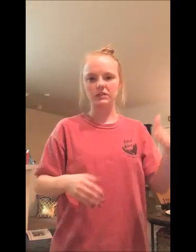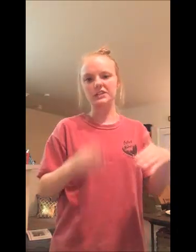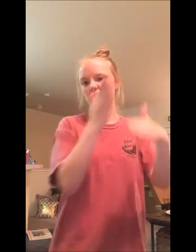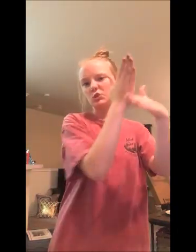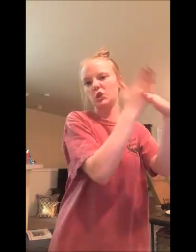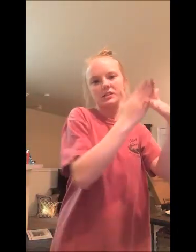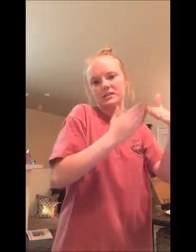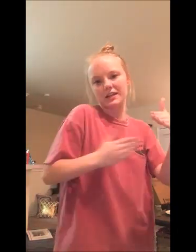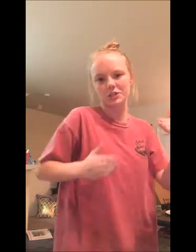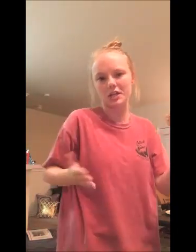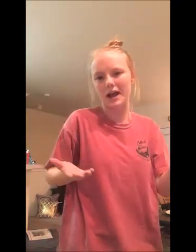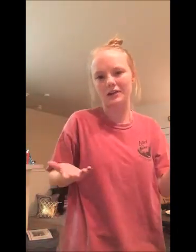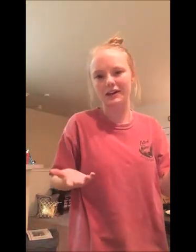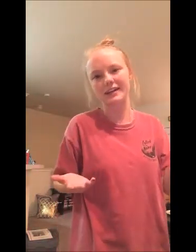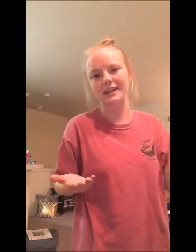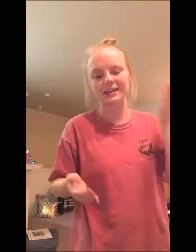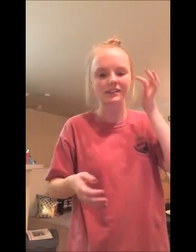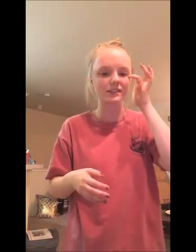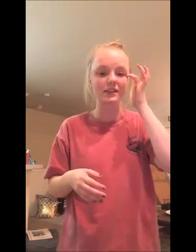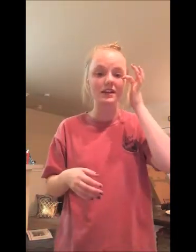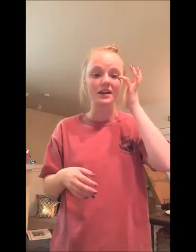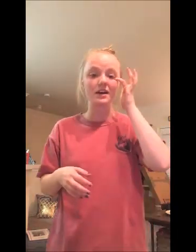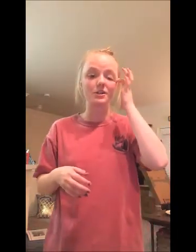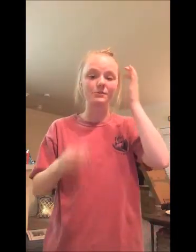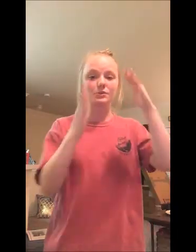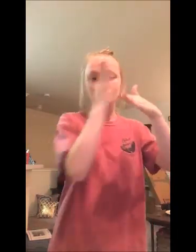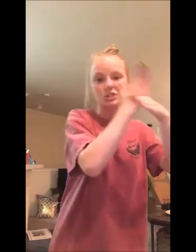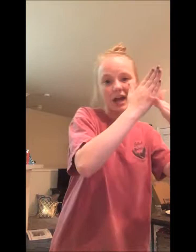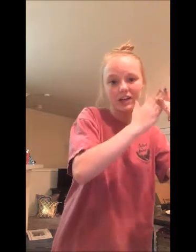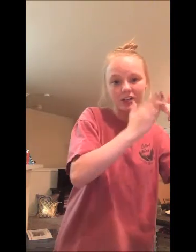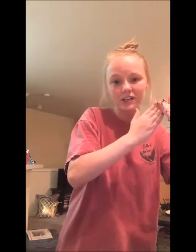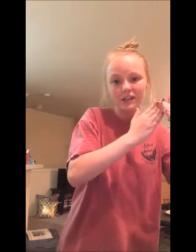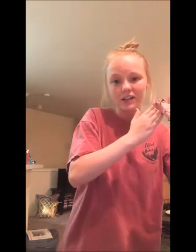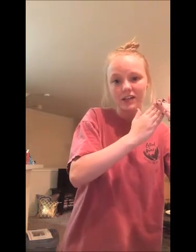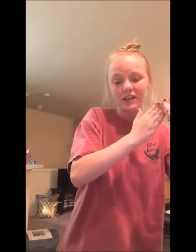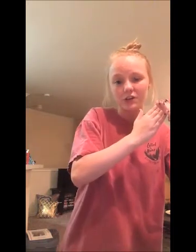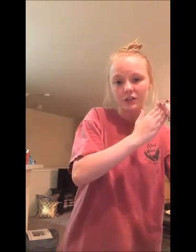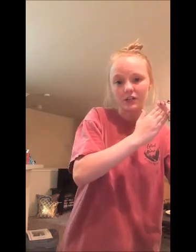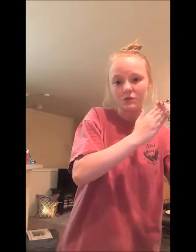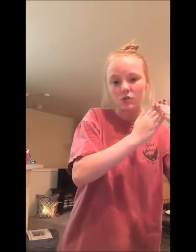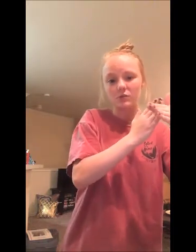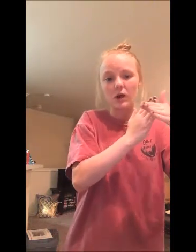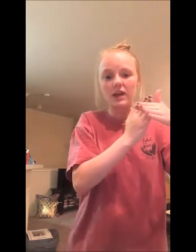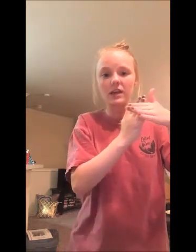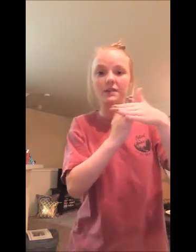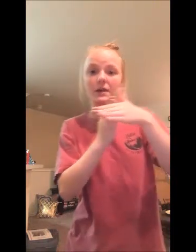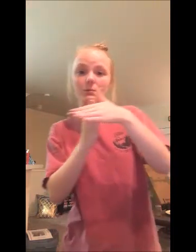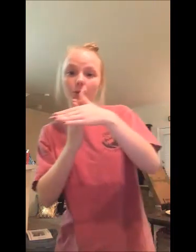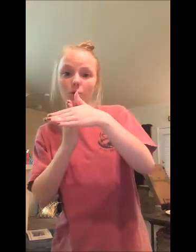it just looks like shattering, I guess. So shattered, you're going to lean one way, and then